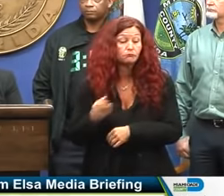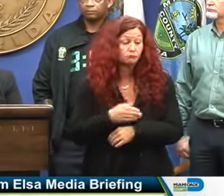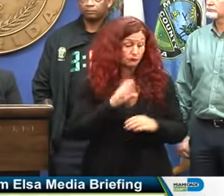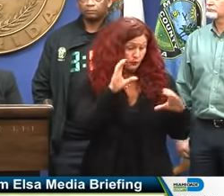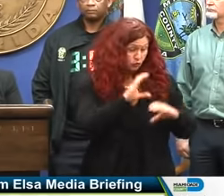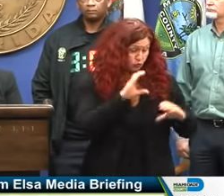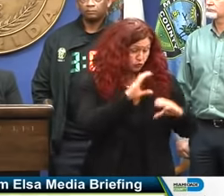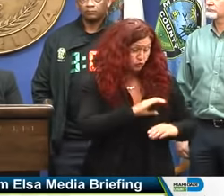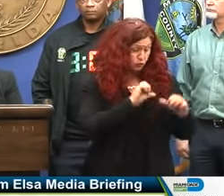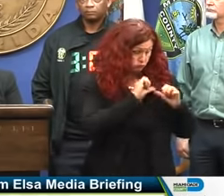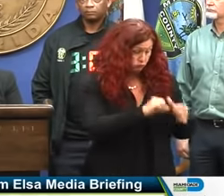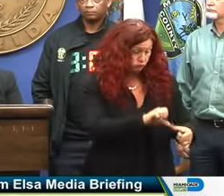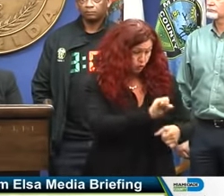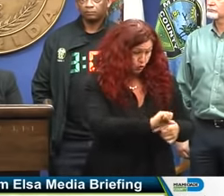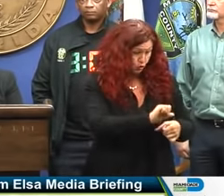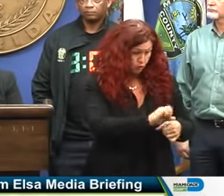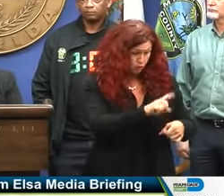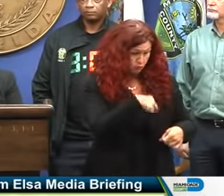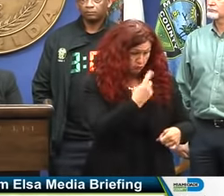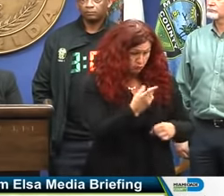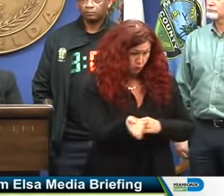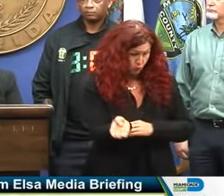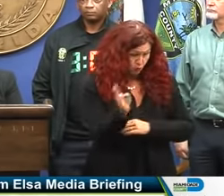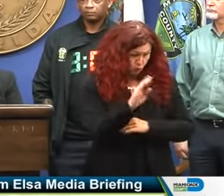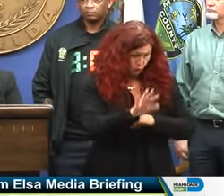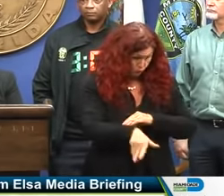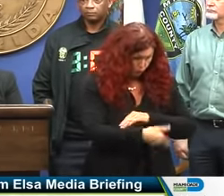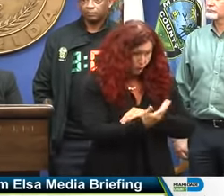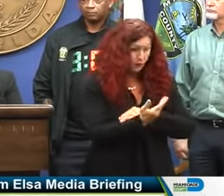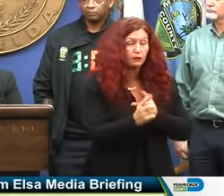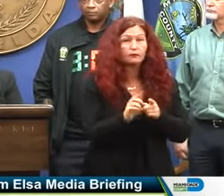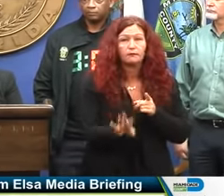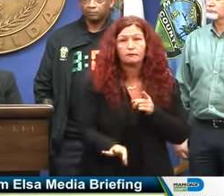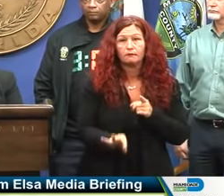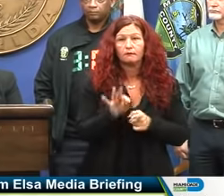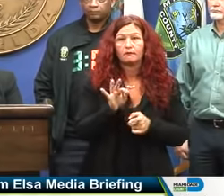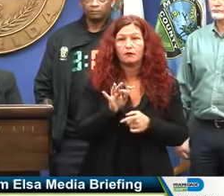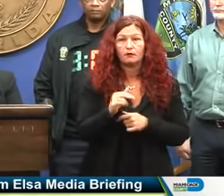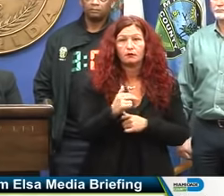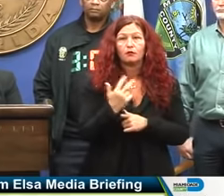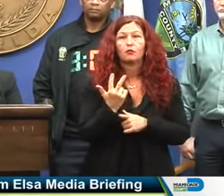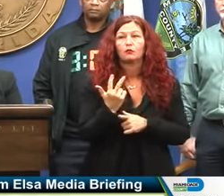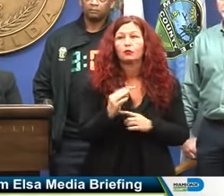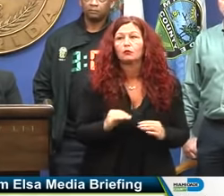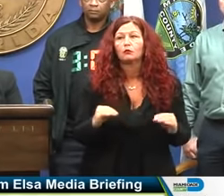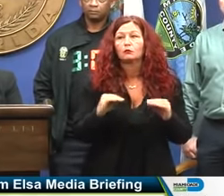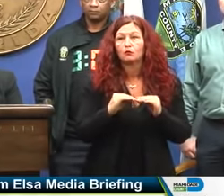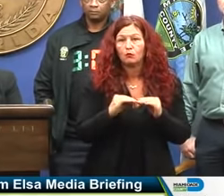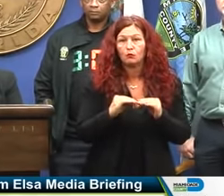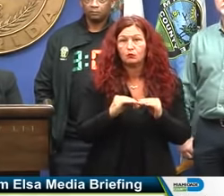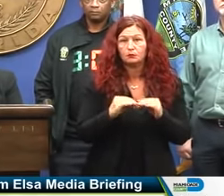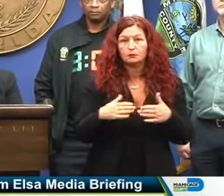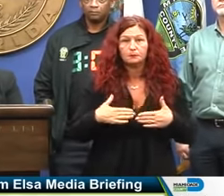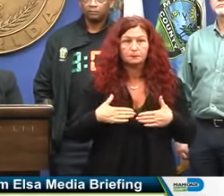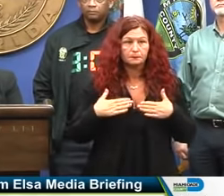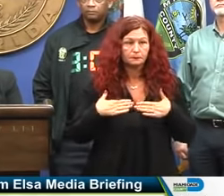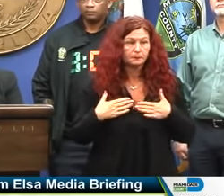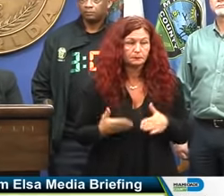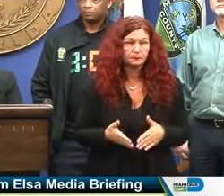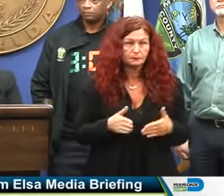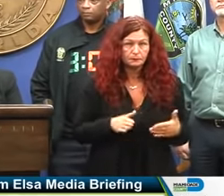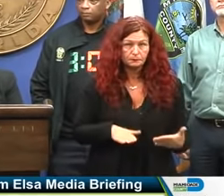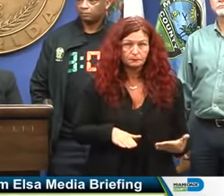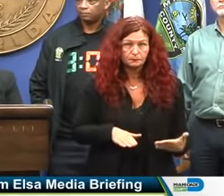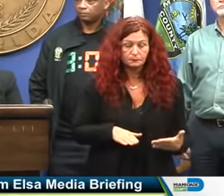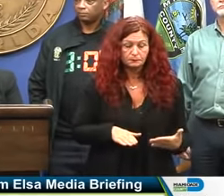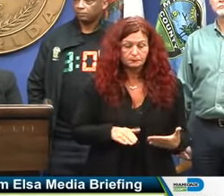additional victims. The total number of confirmed deaths is now at 27. The number of those accounted for